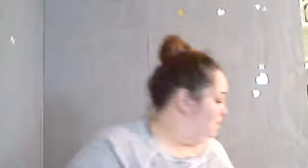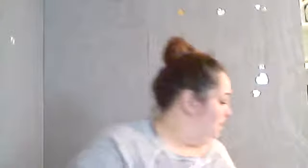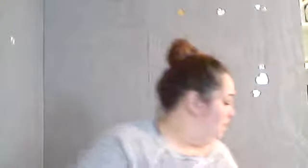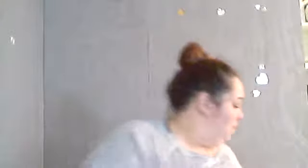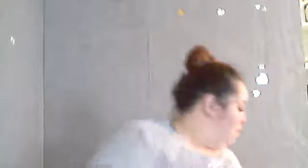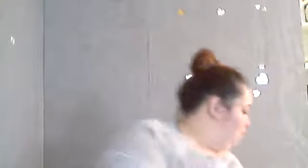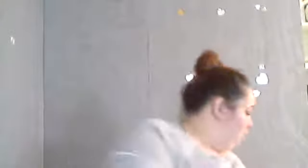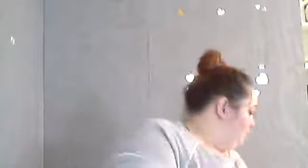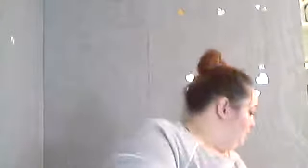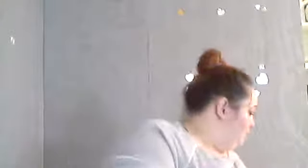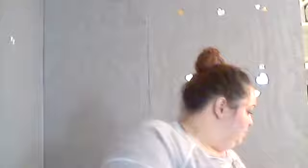Here, Papa.